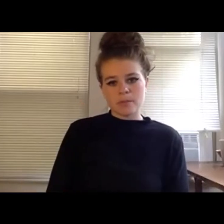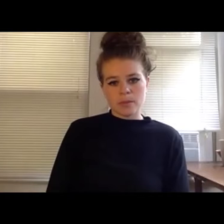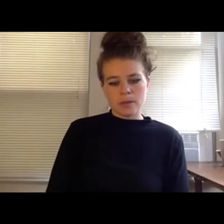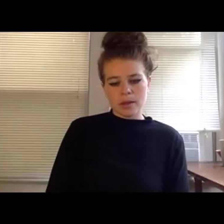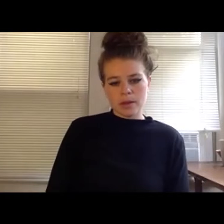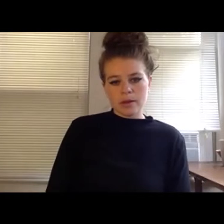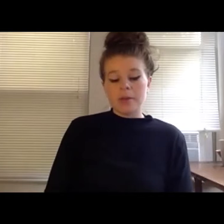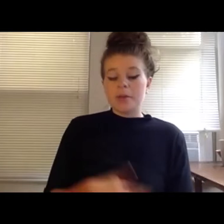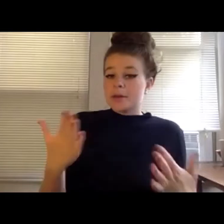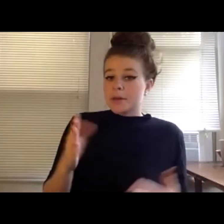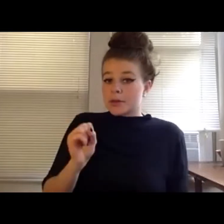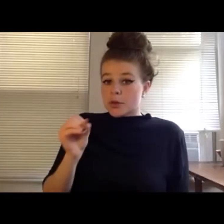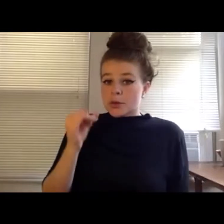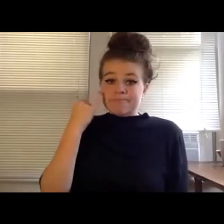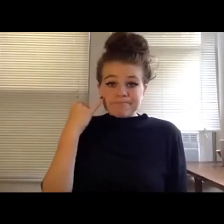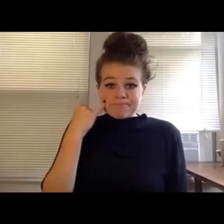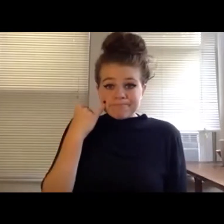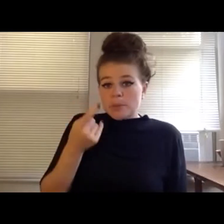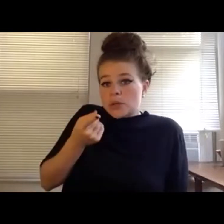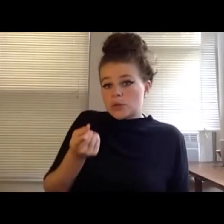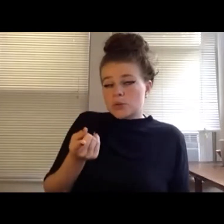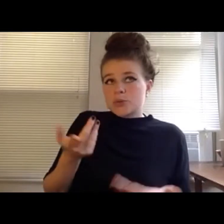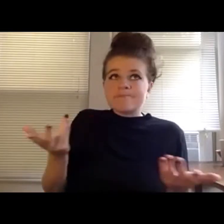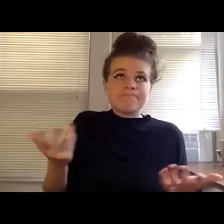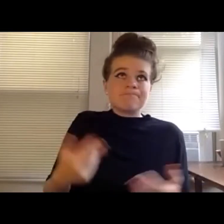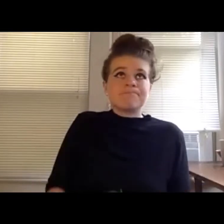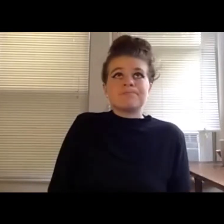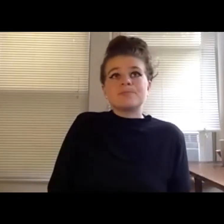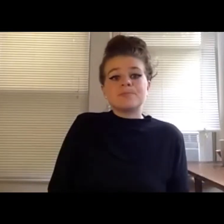So let's say you're